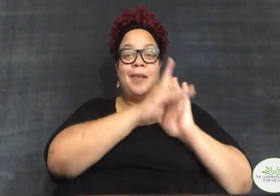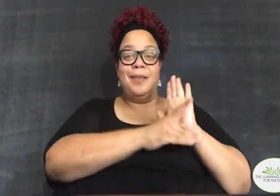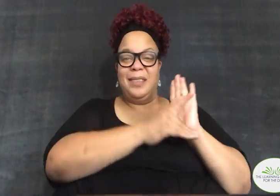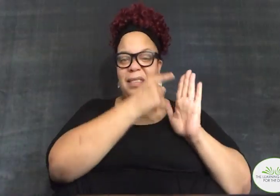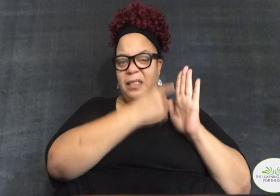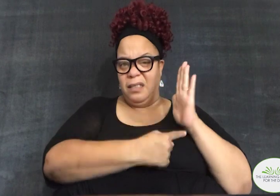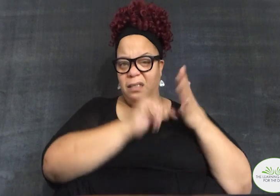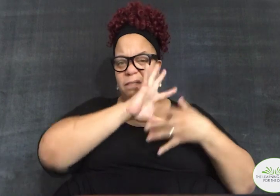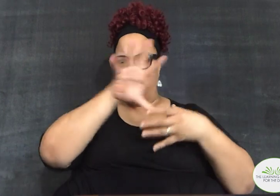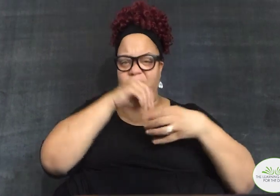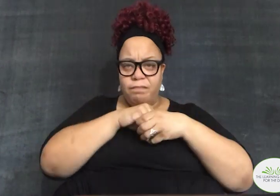TLC.